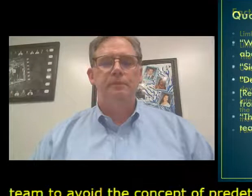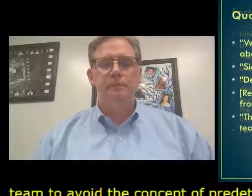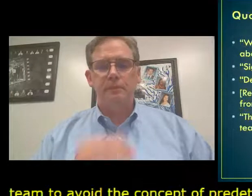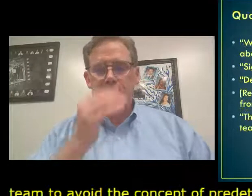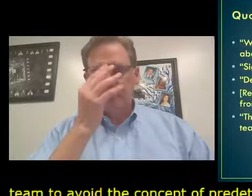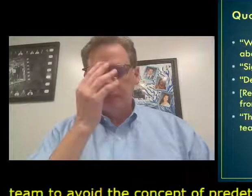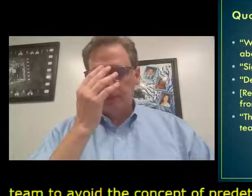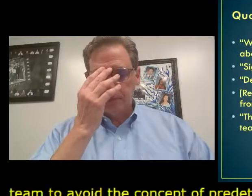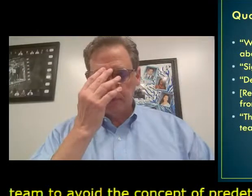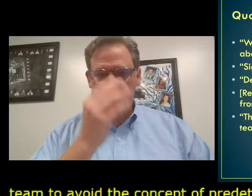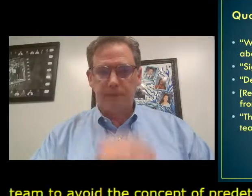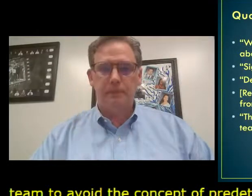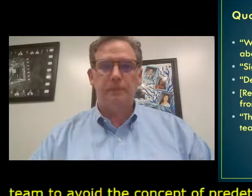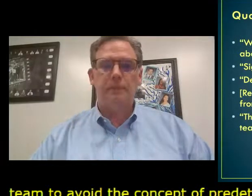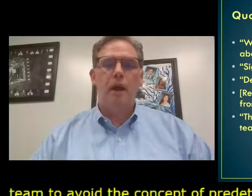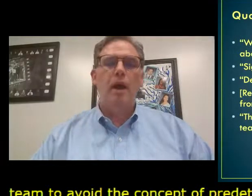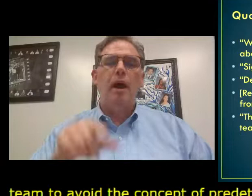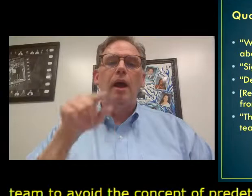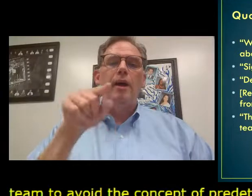Let's go ahead.